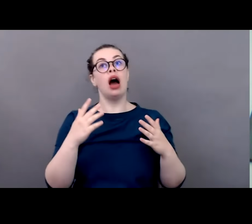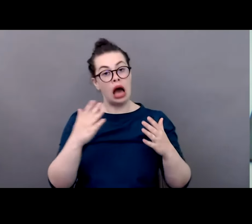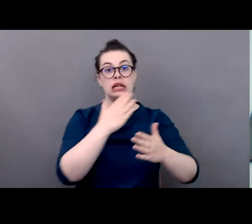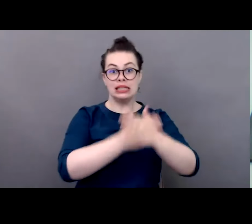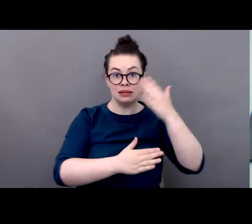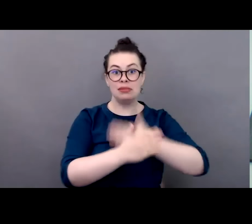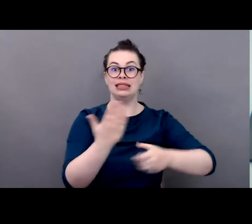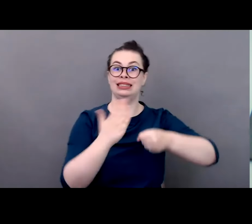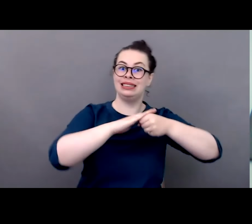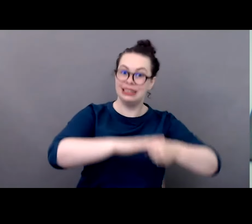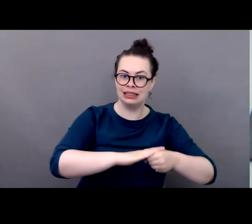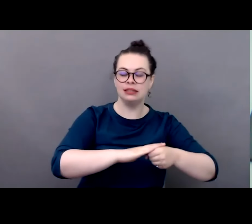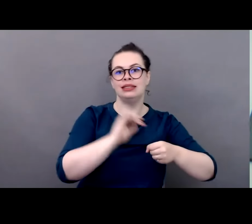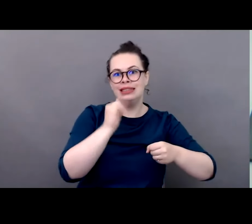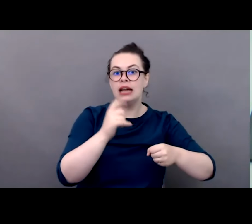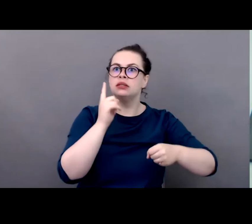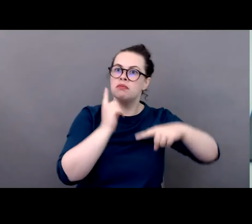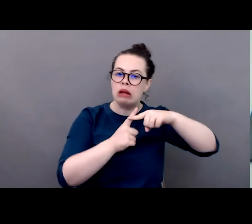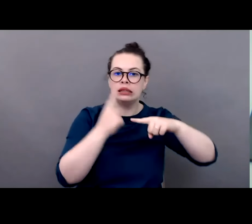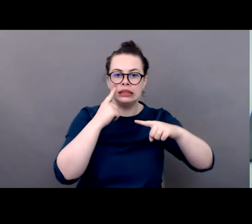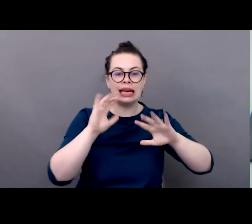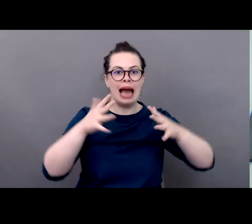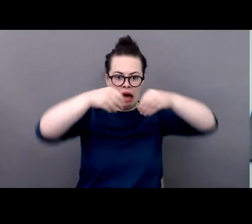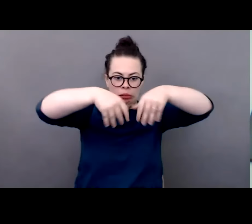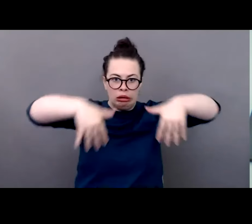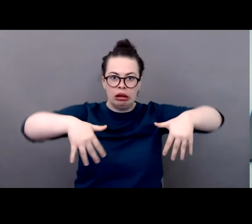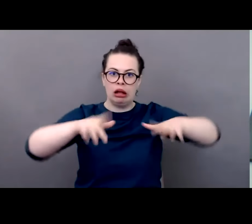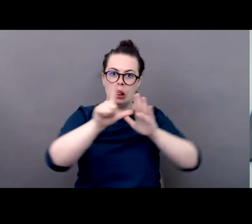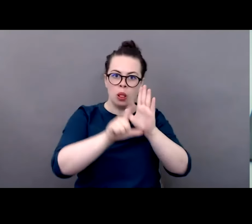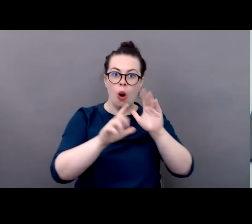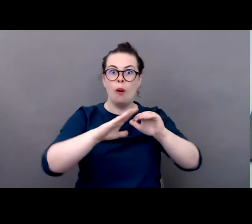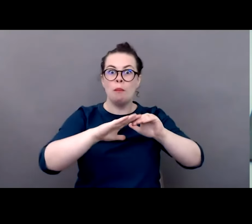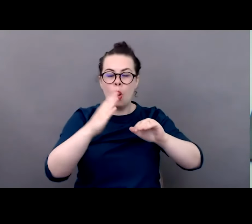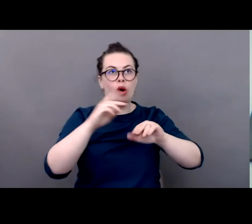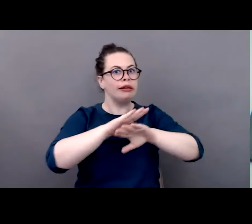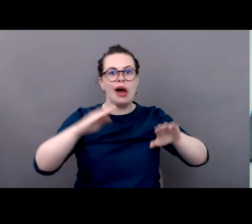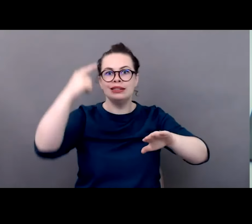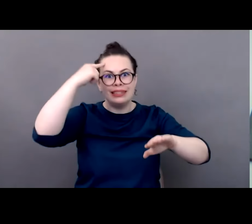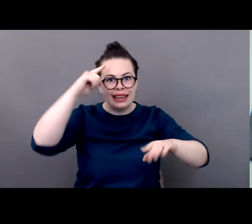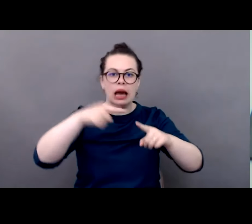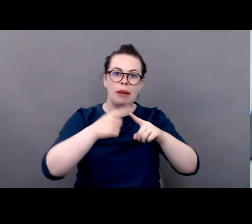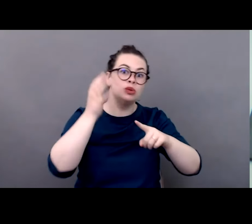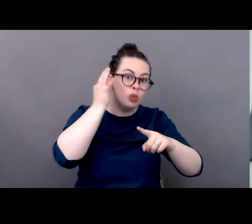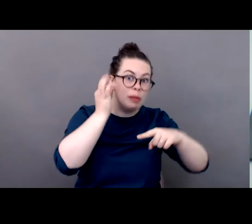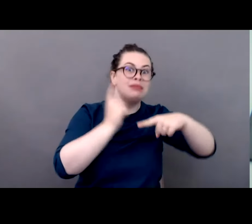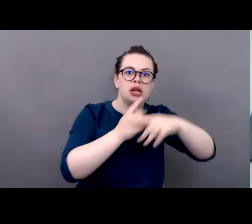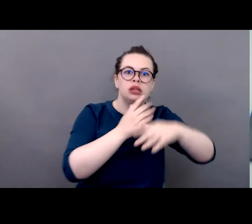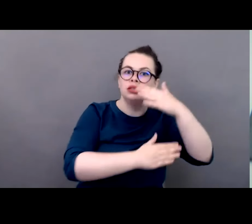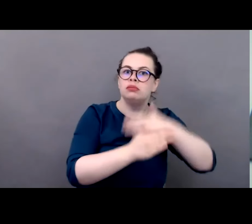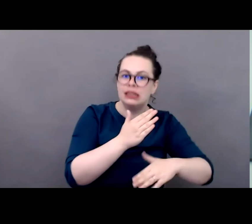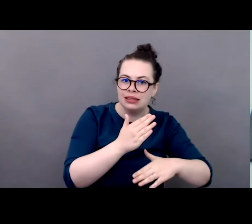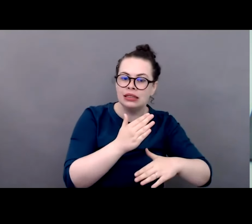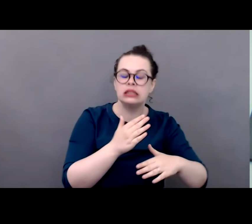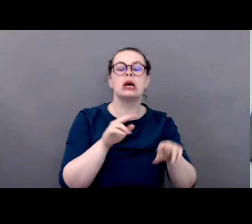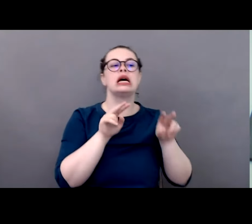So intersectional information, I mean about intersection of disability and other characteristics. I mean the